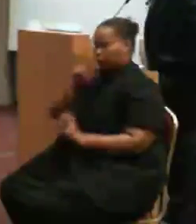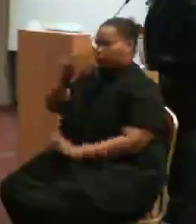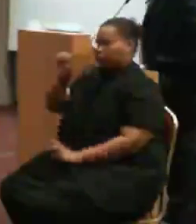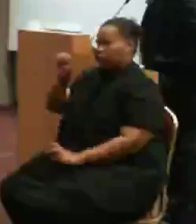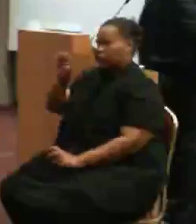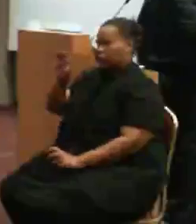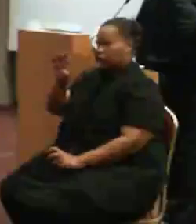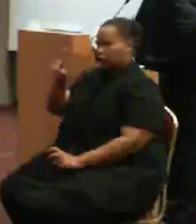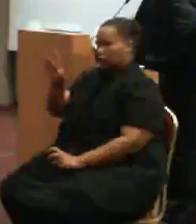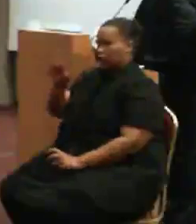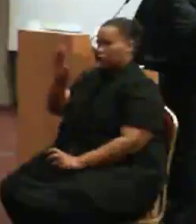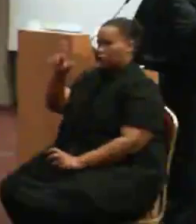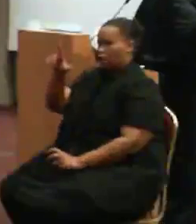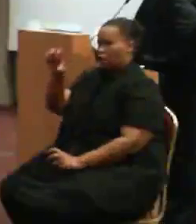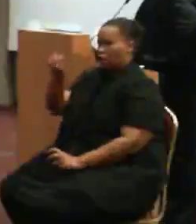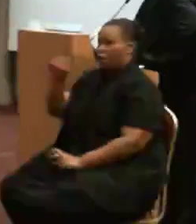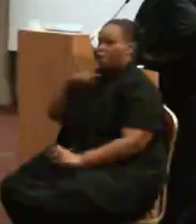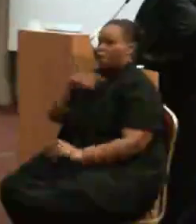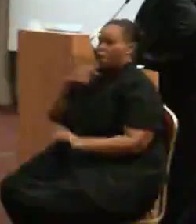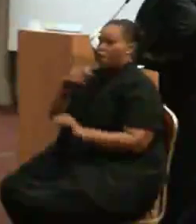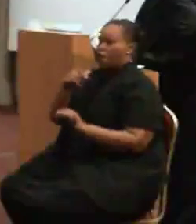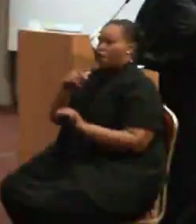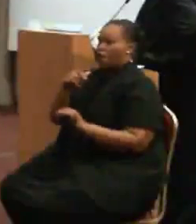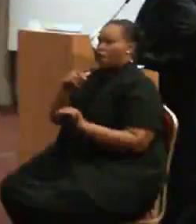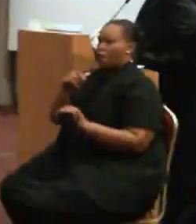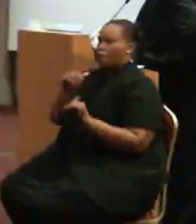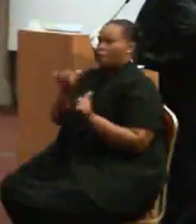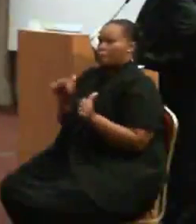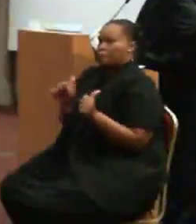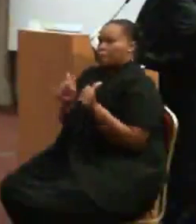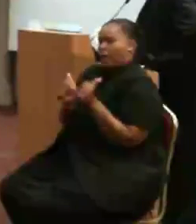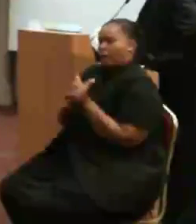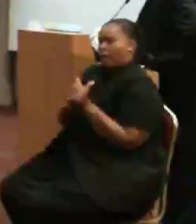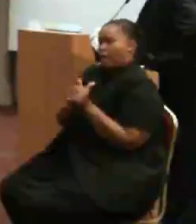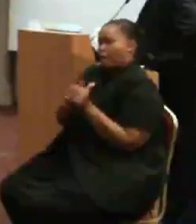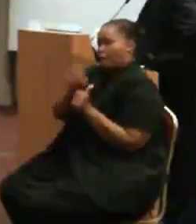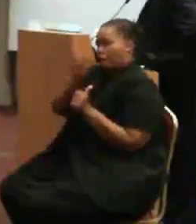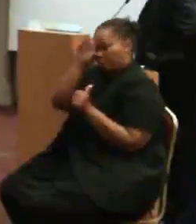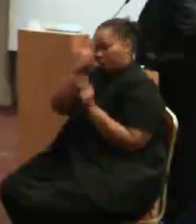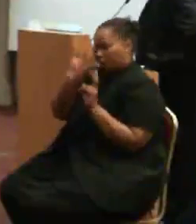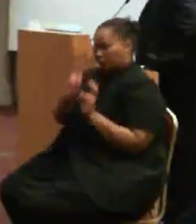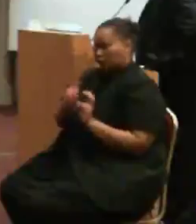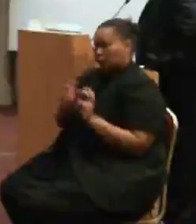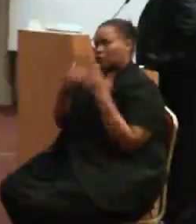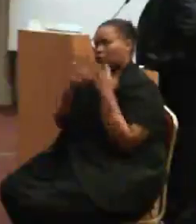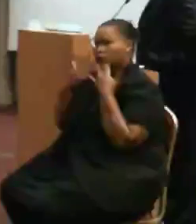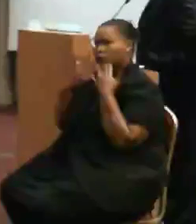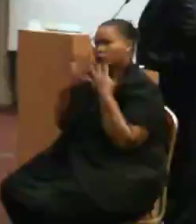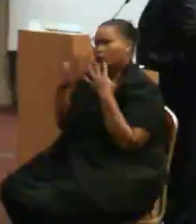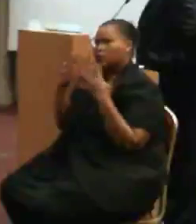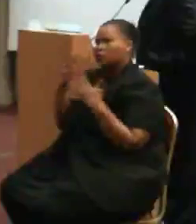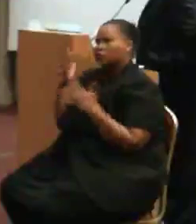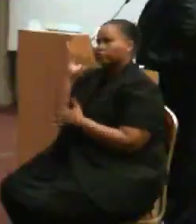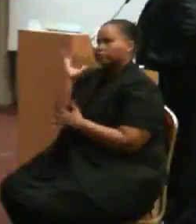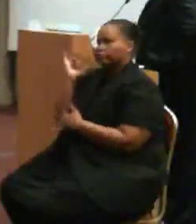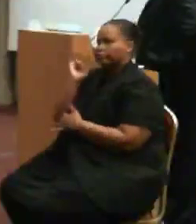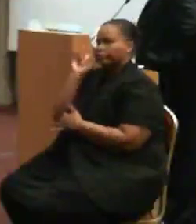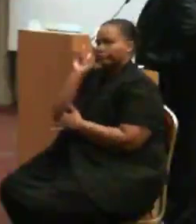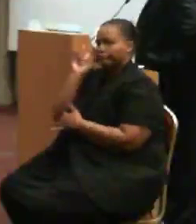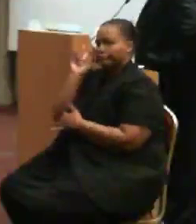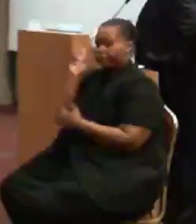a partner at Mining and Energy Advisors. Thank you, Mr. Blom. We have we've heard your presentations, and we hope